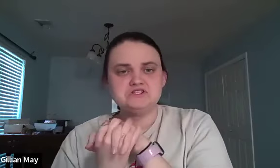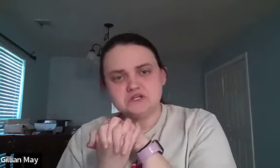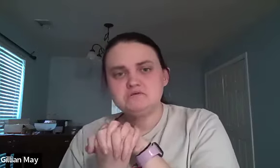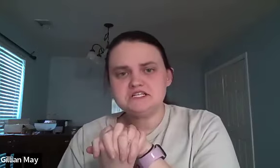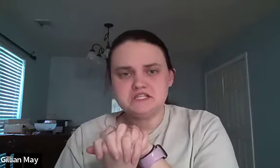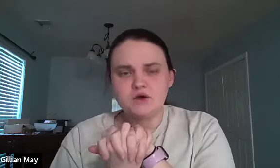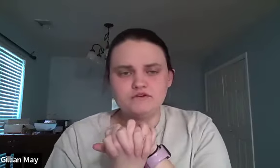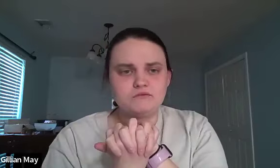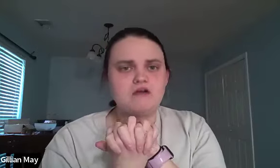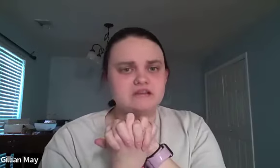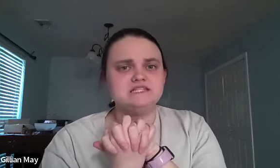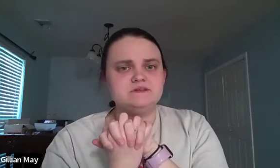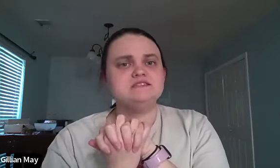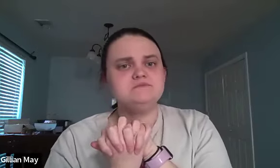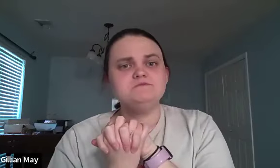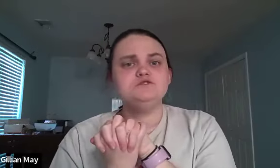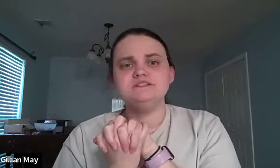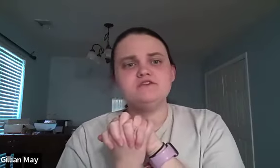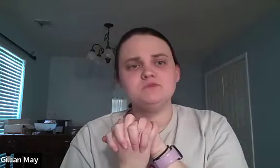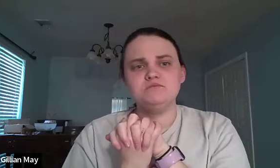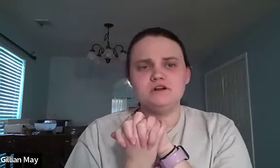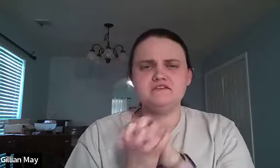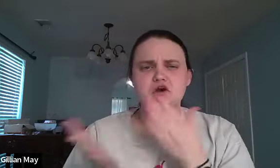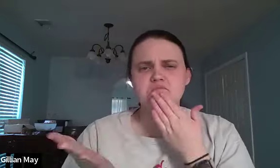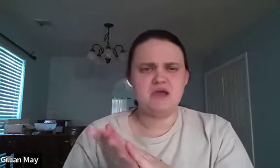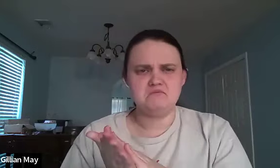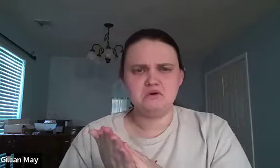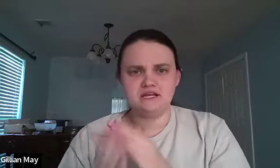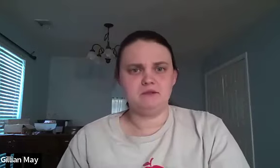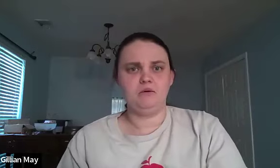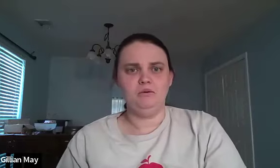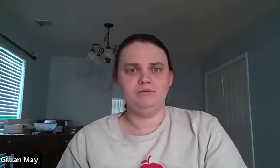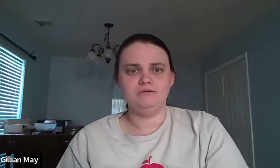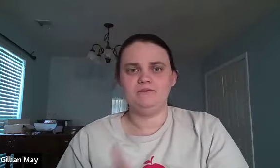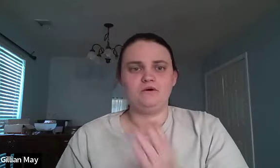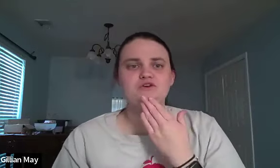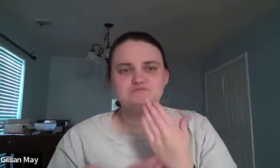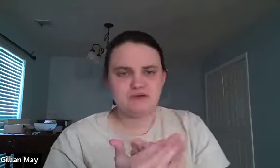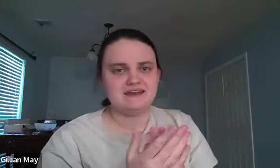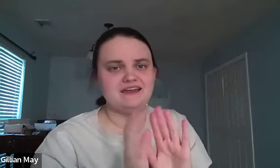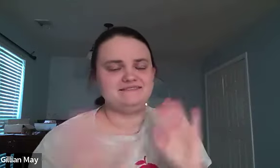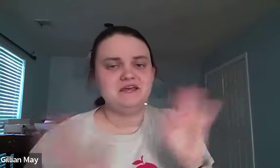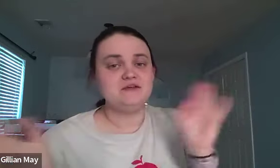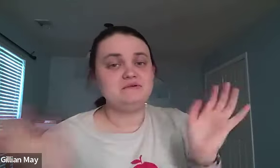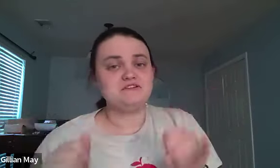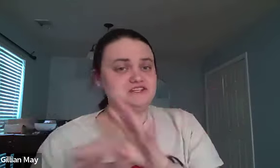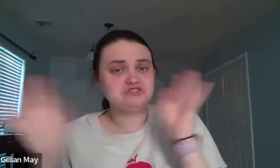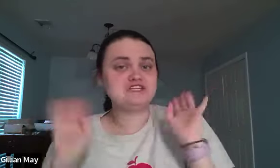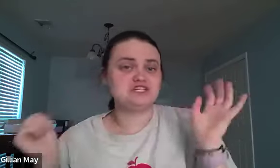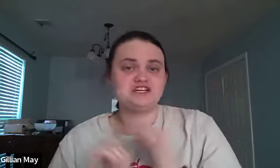It's a good one to know if you're around kids because sometimes you will tell them good morning and they'll go bad morning. And I'm like, oh, or bad night. They will do that. That's just because